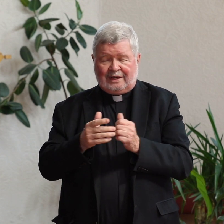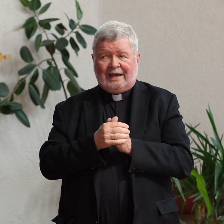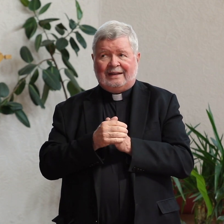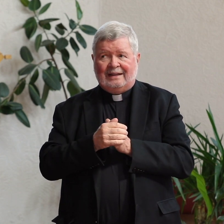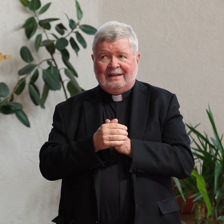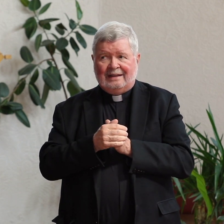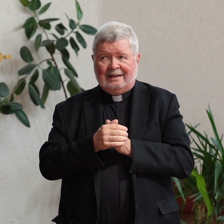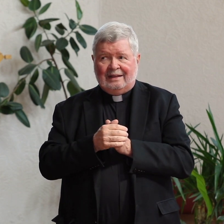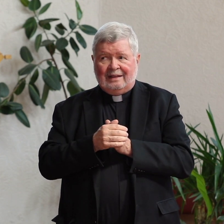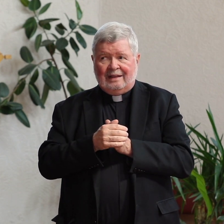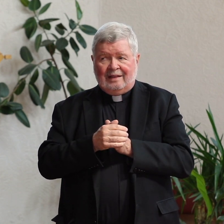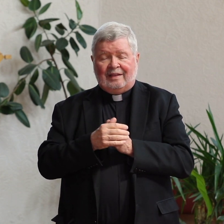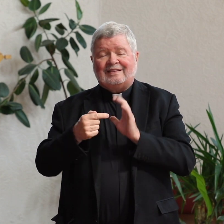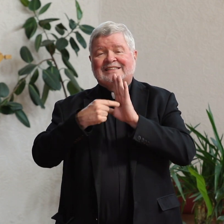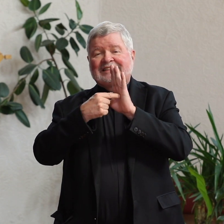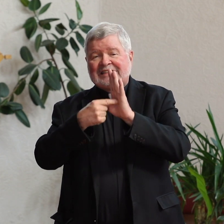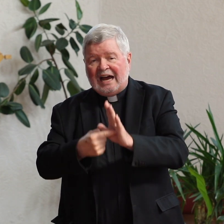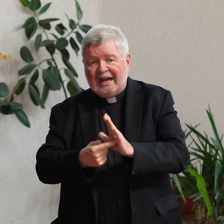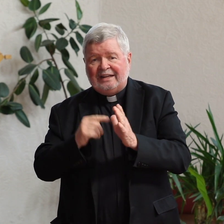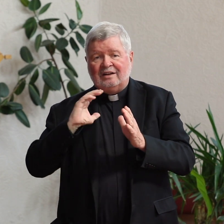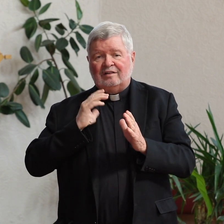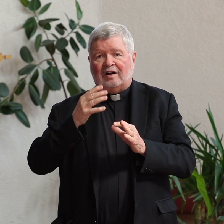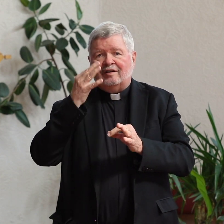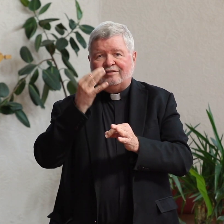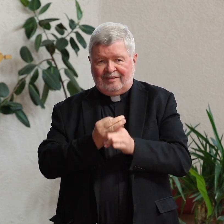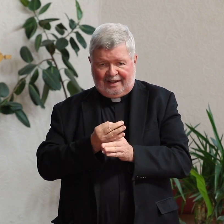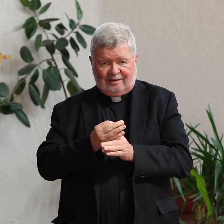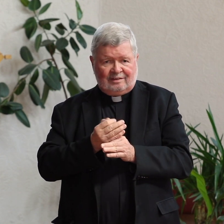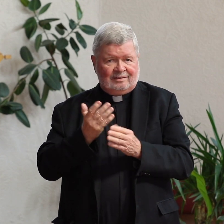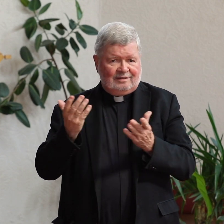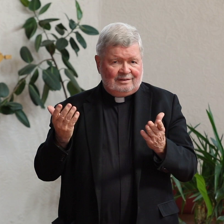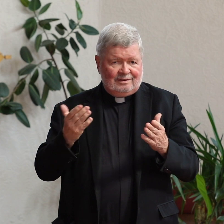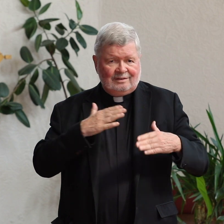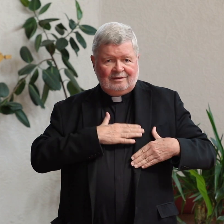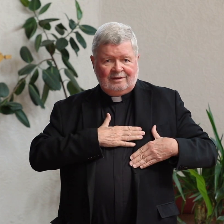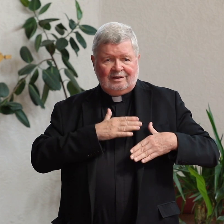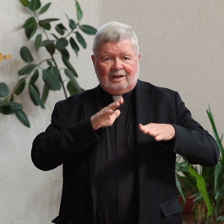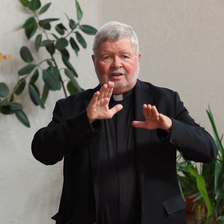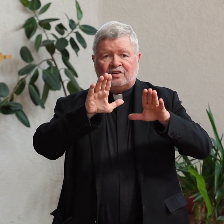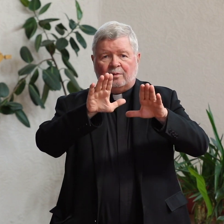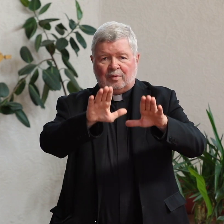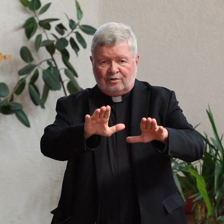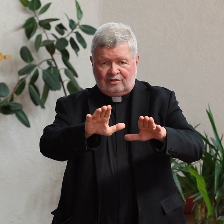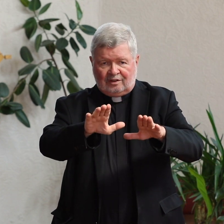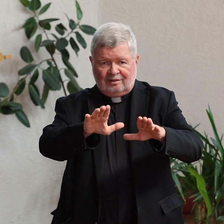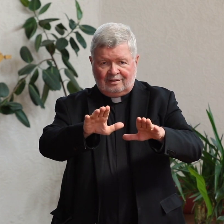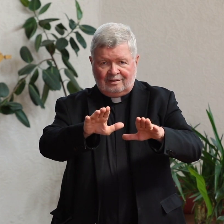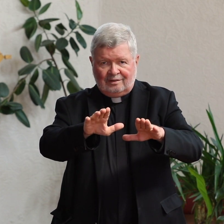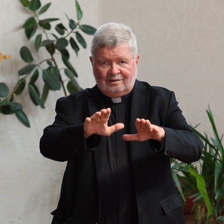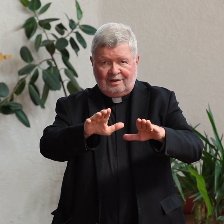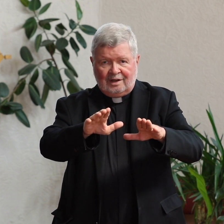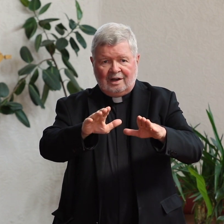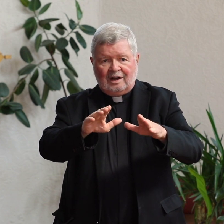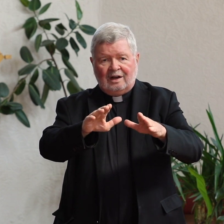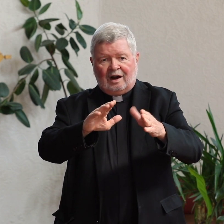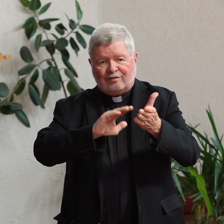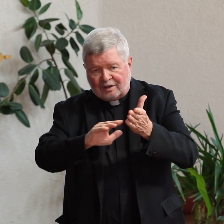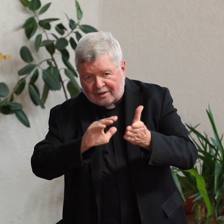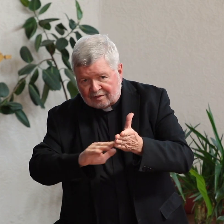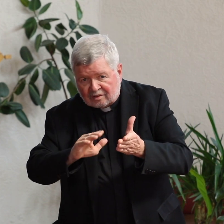again that the sign of our faith is our mercy, our